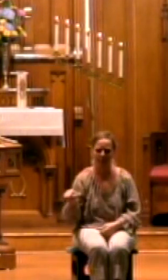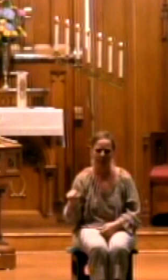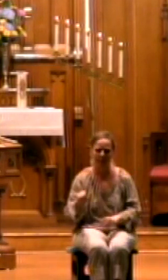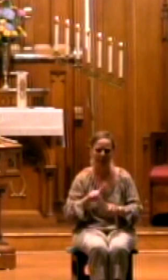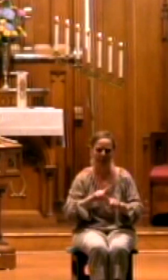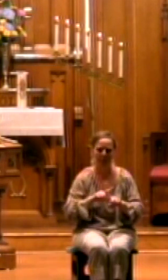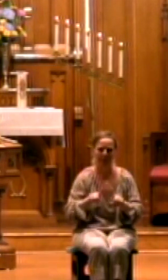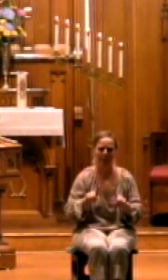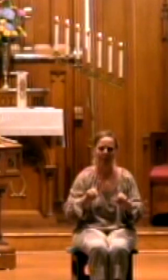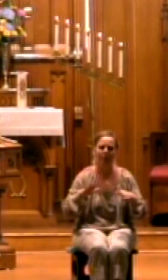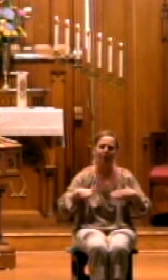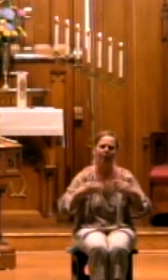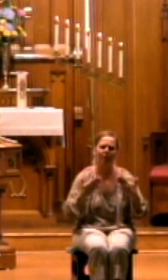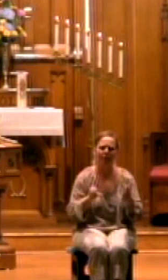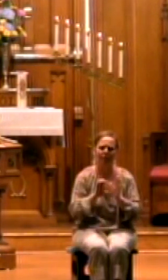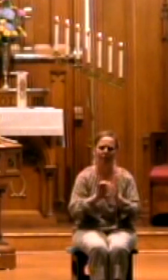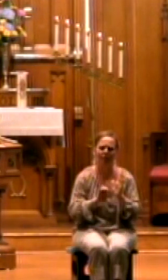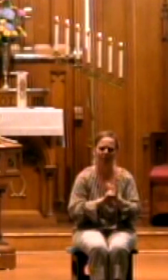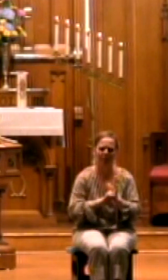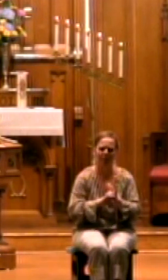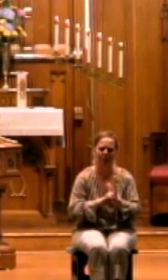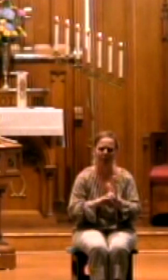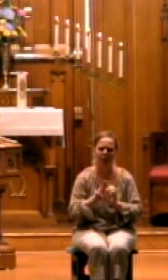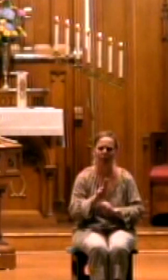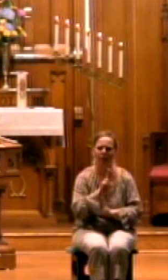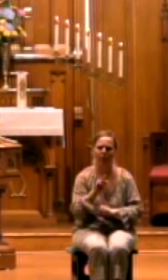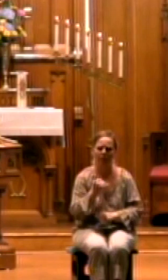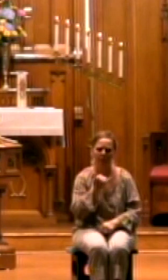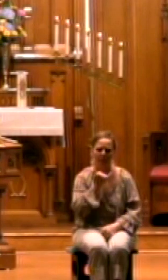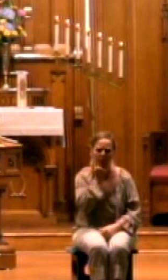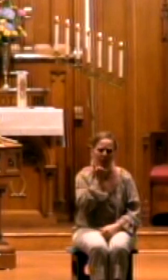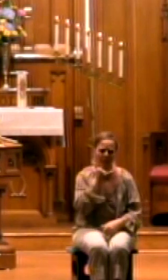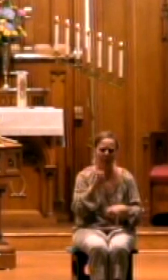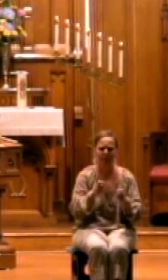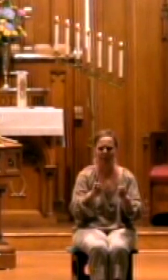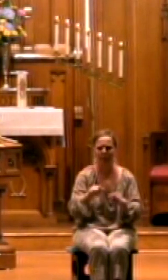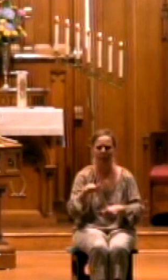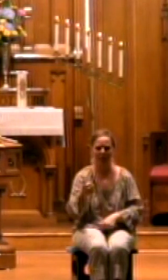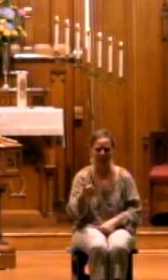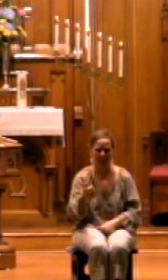being misused as instruments of power and control over others.